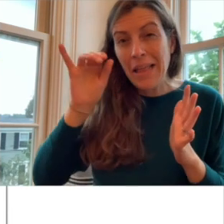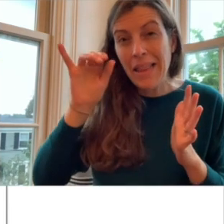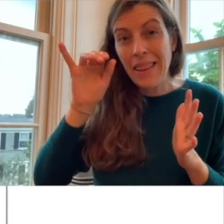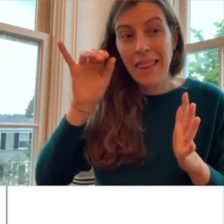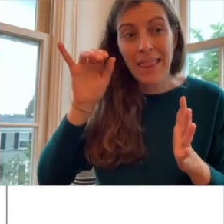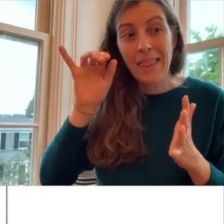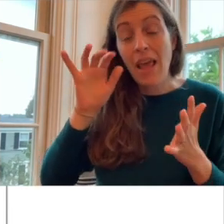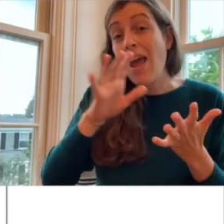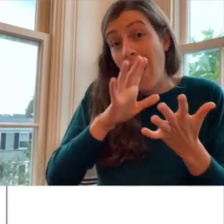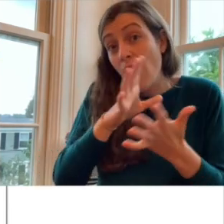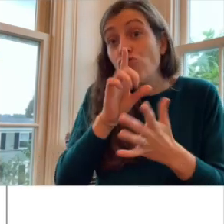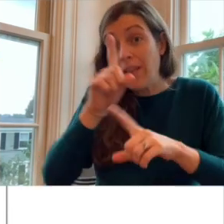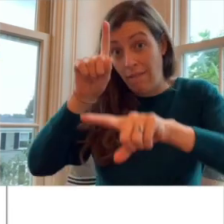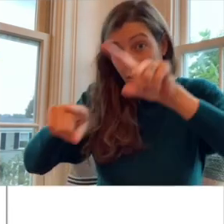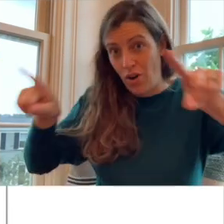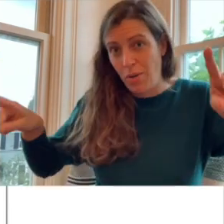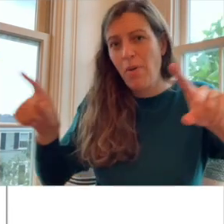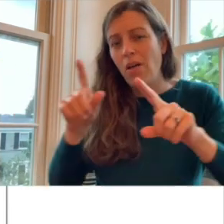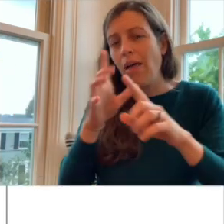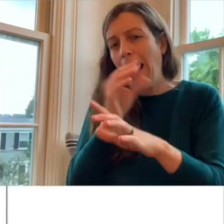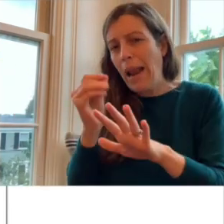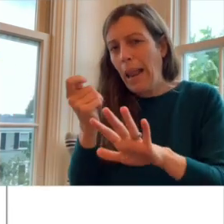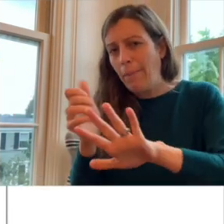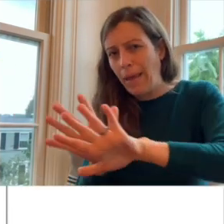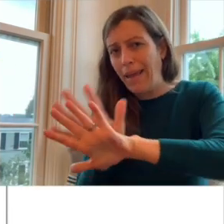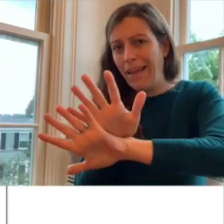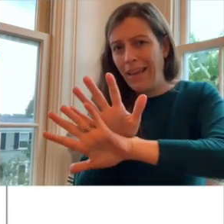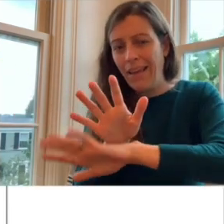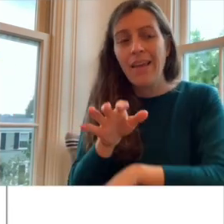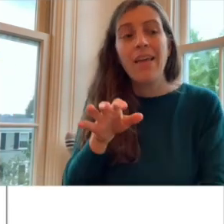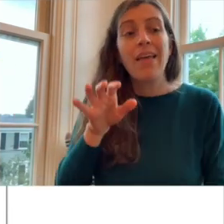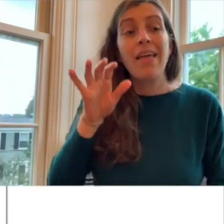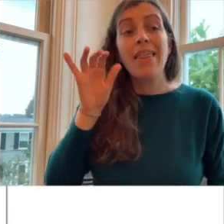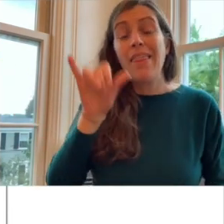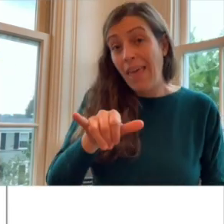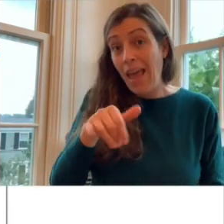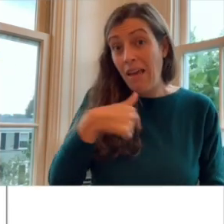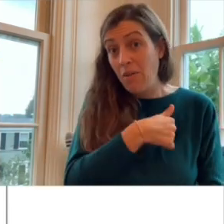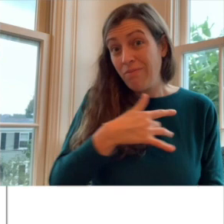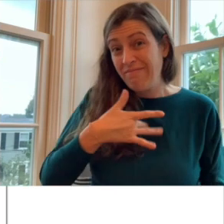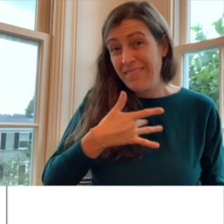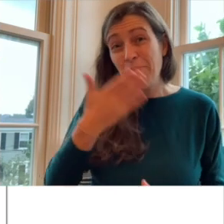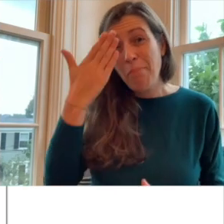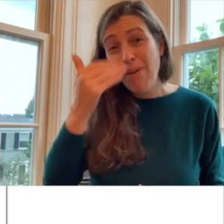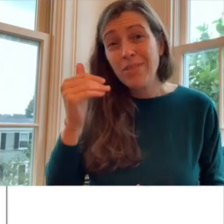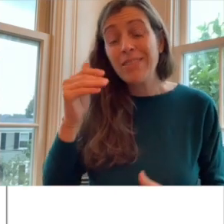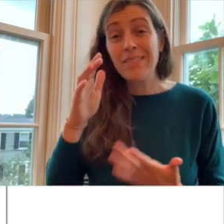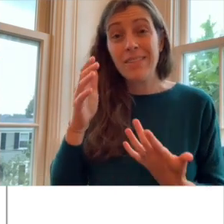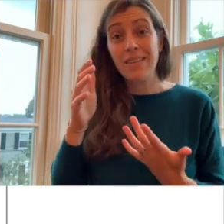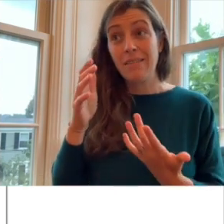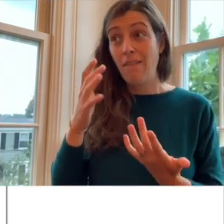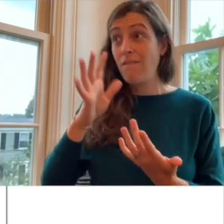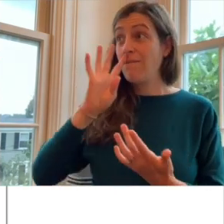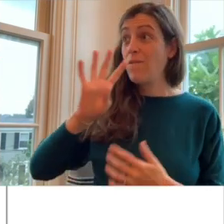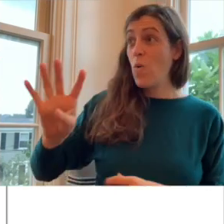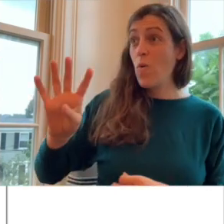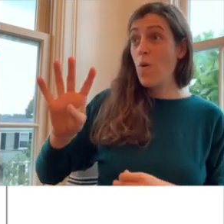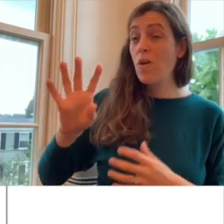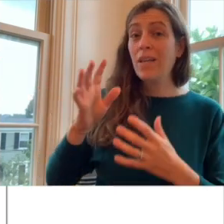than you'd expect based on the reference sample. So they're learning more words